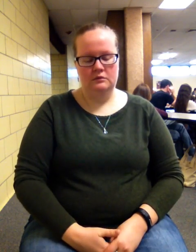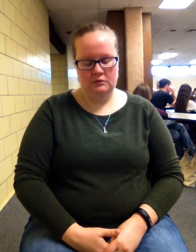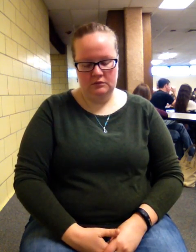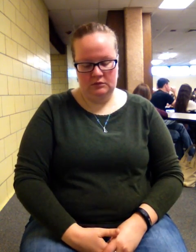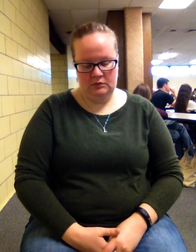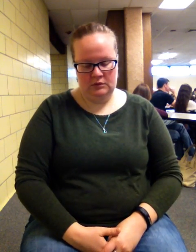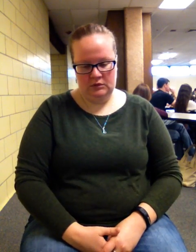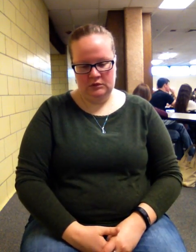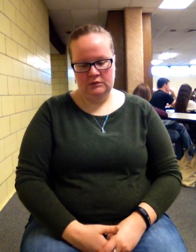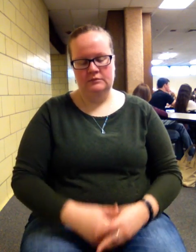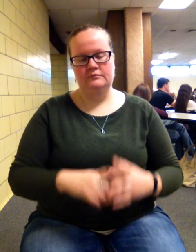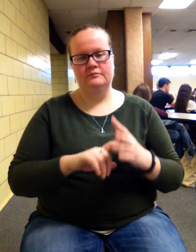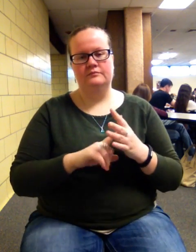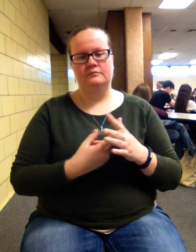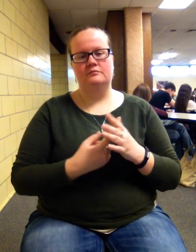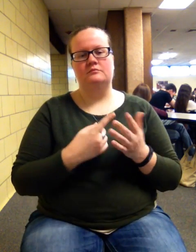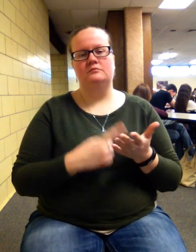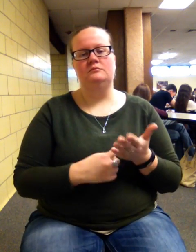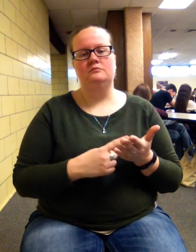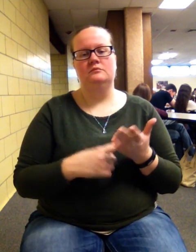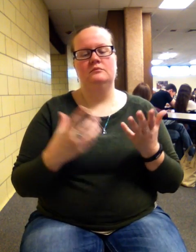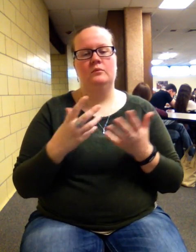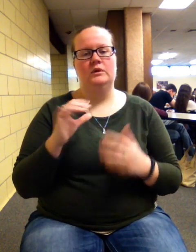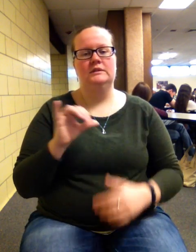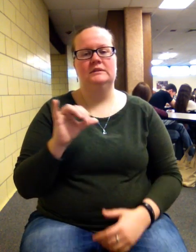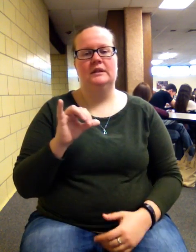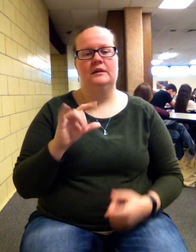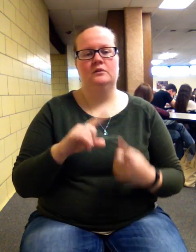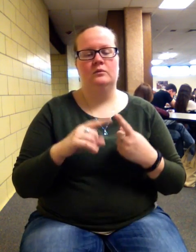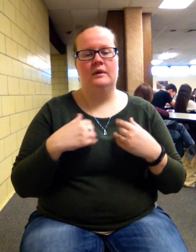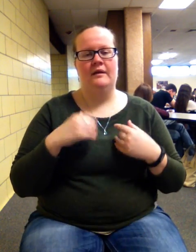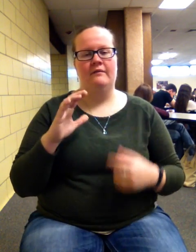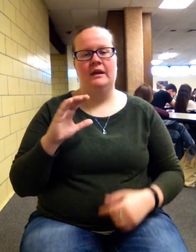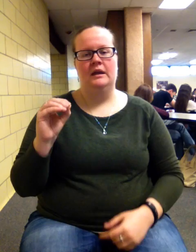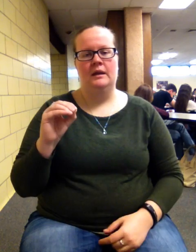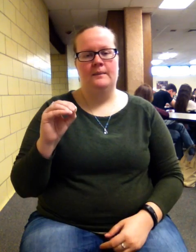where they start talking about what it would be like then if you have a company